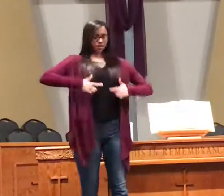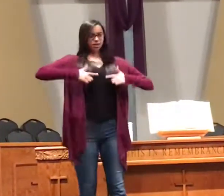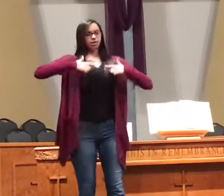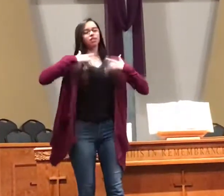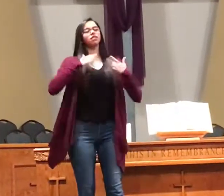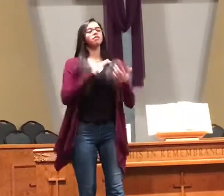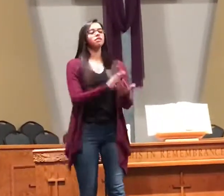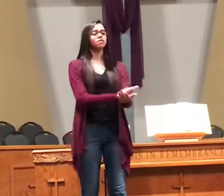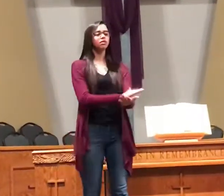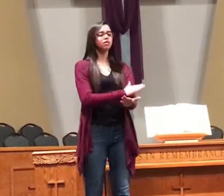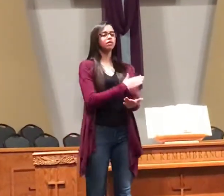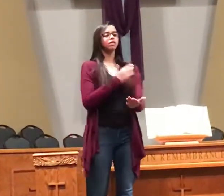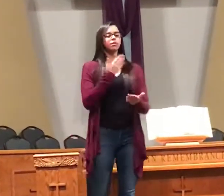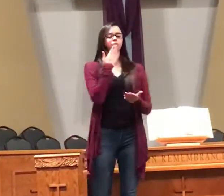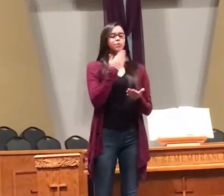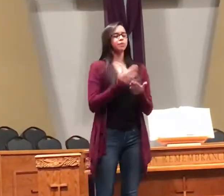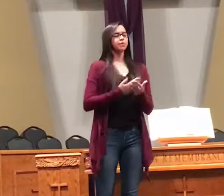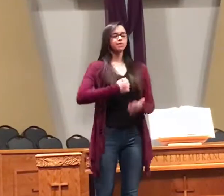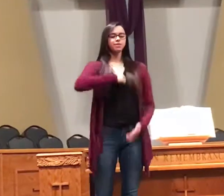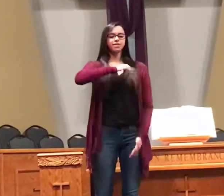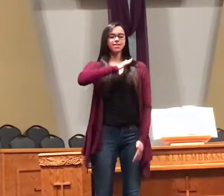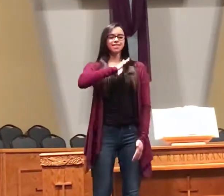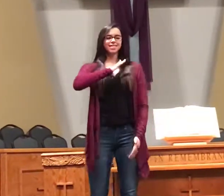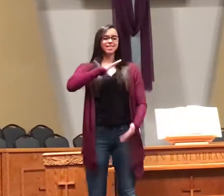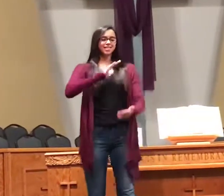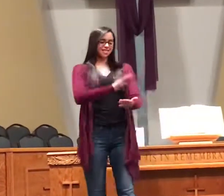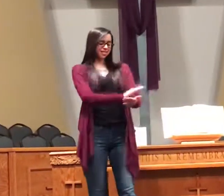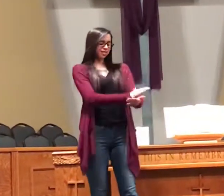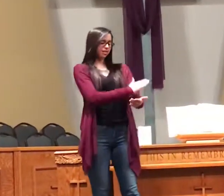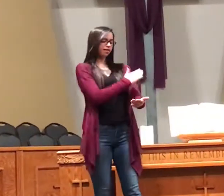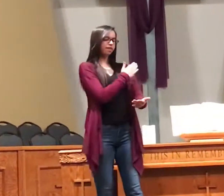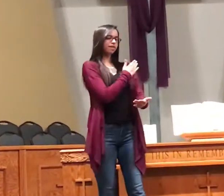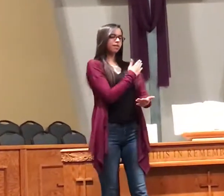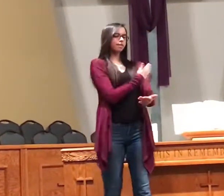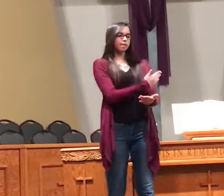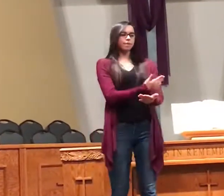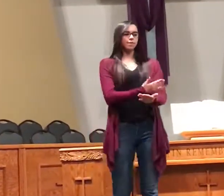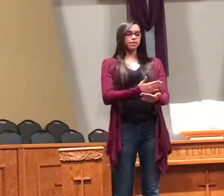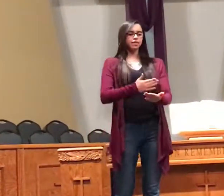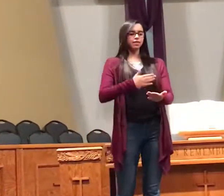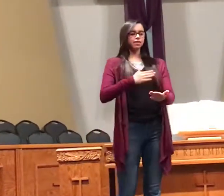back my life song. Prove I'm alright song.